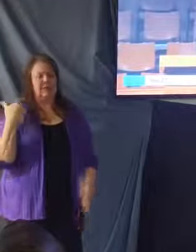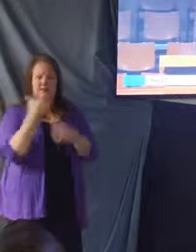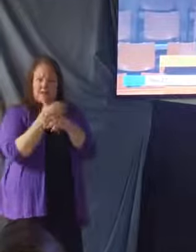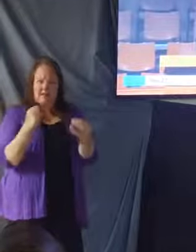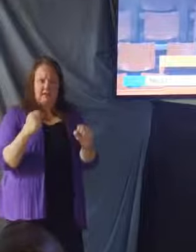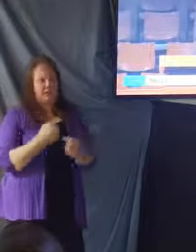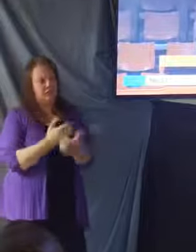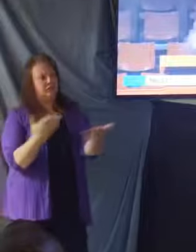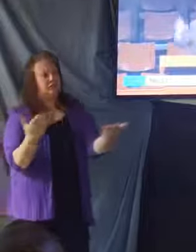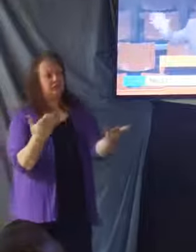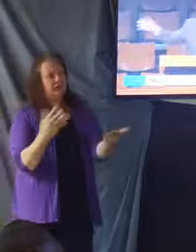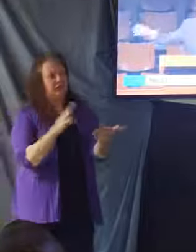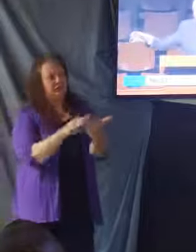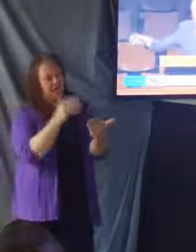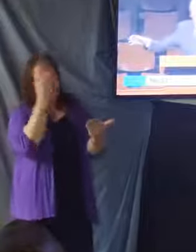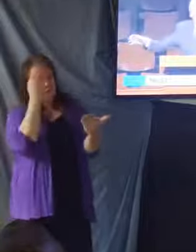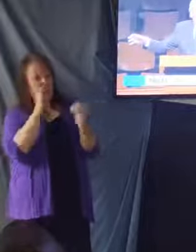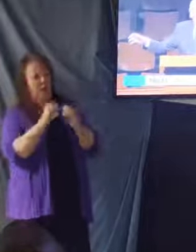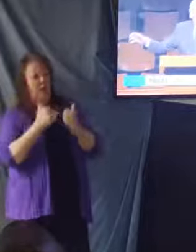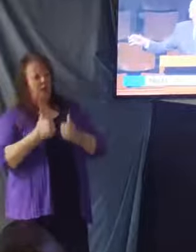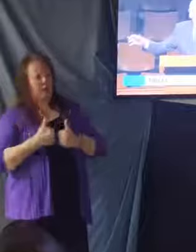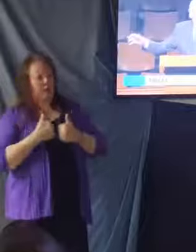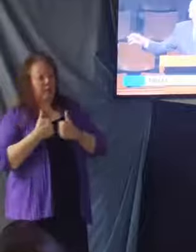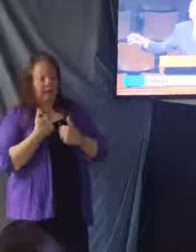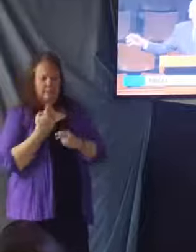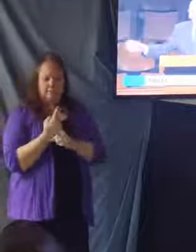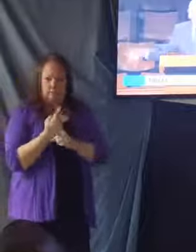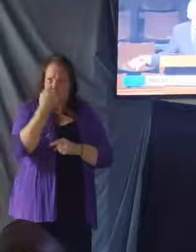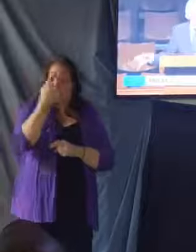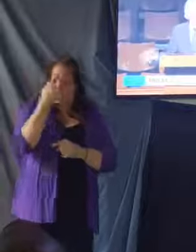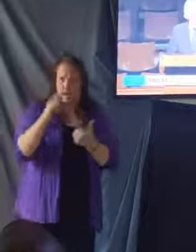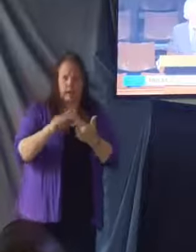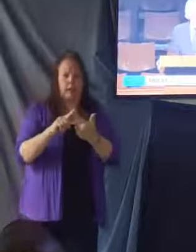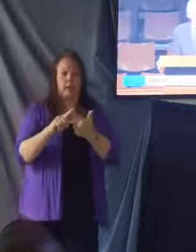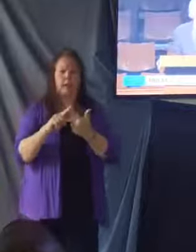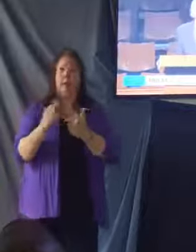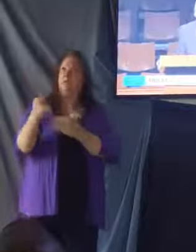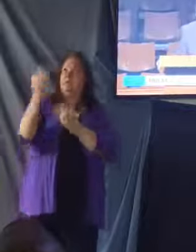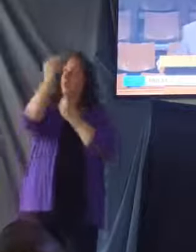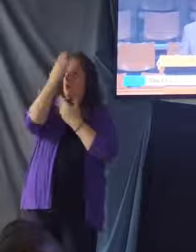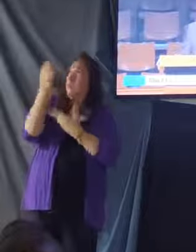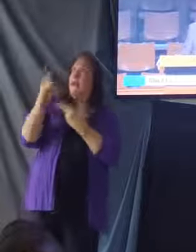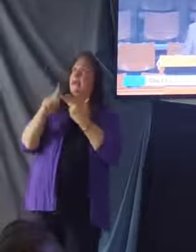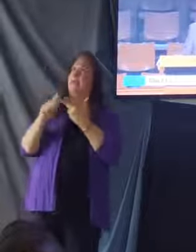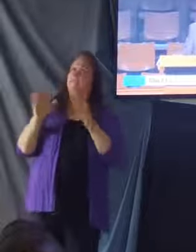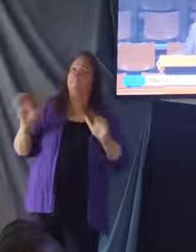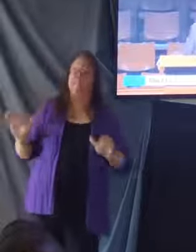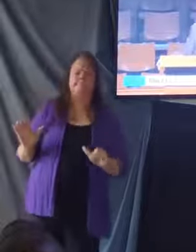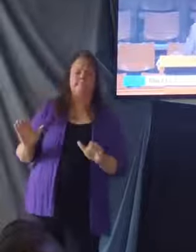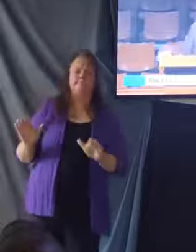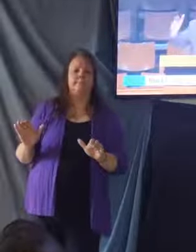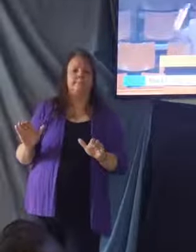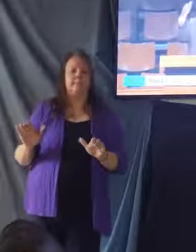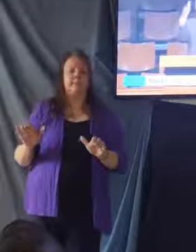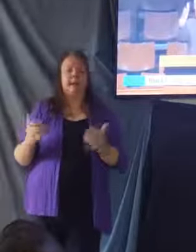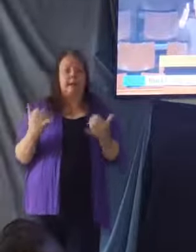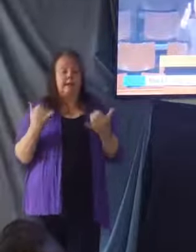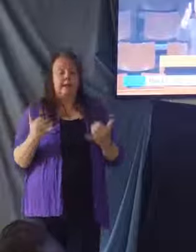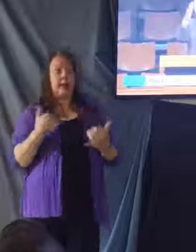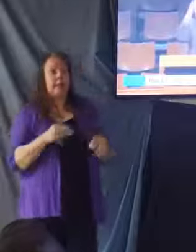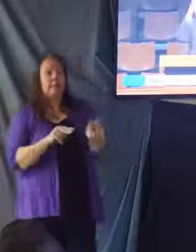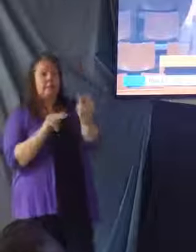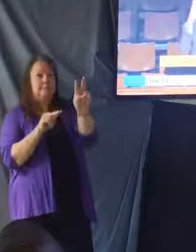salvation, and we're learning from that how to live sensibly, godly, righteously, and godly. Now we're looking for